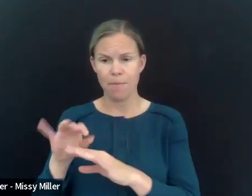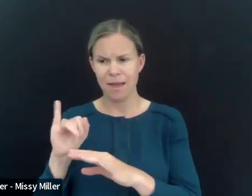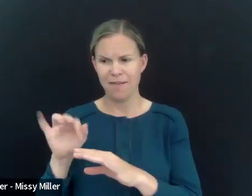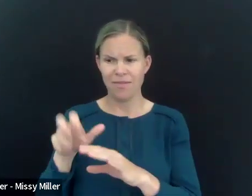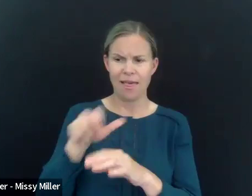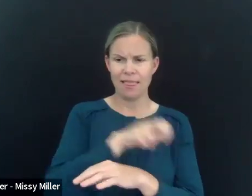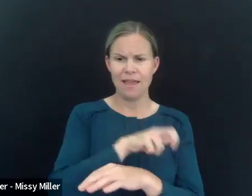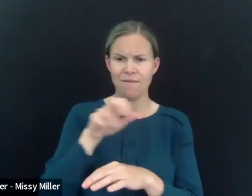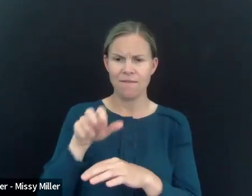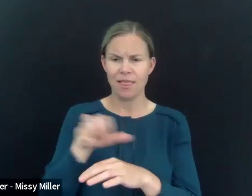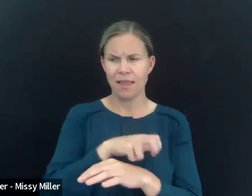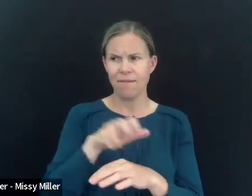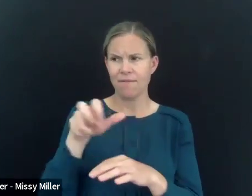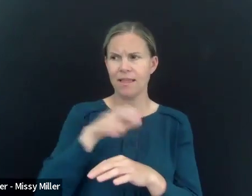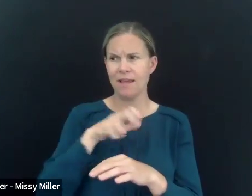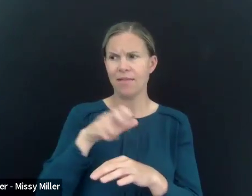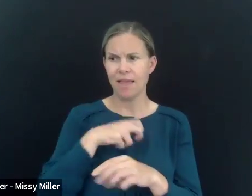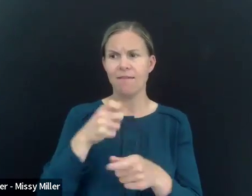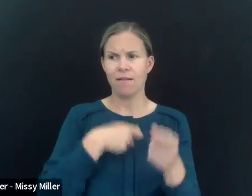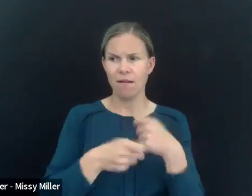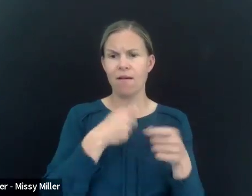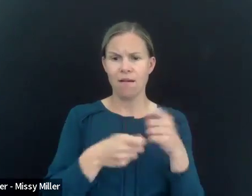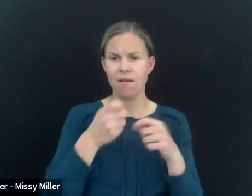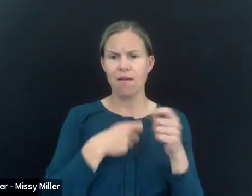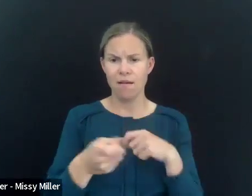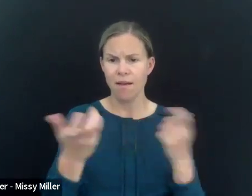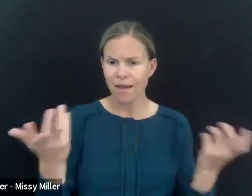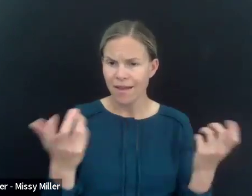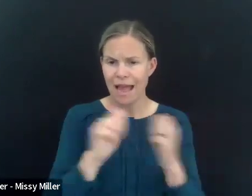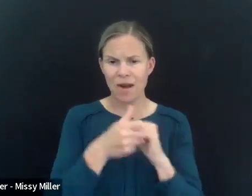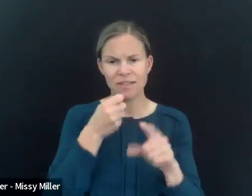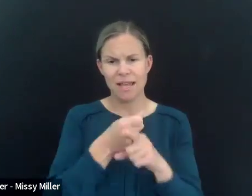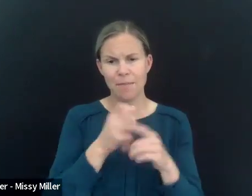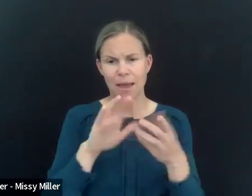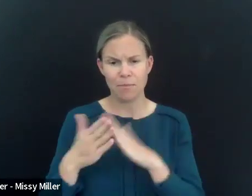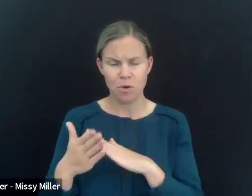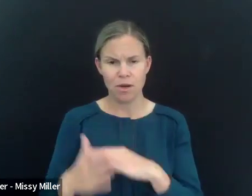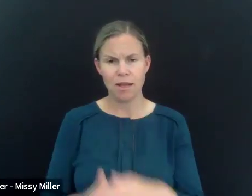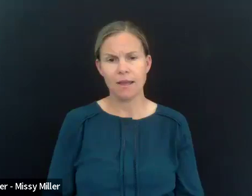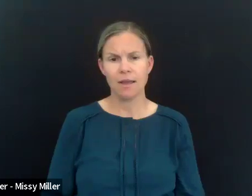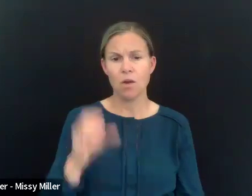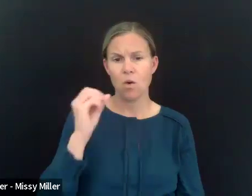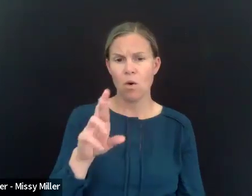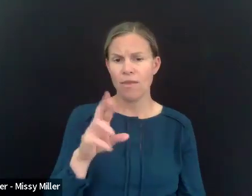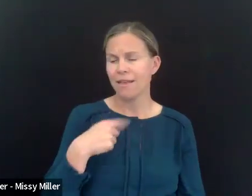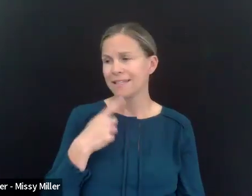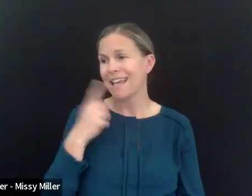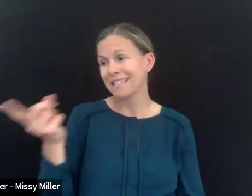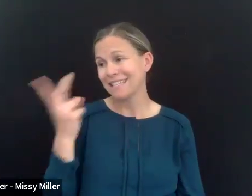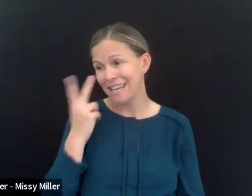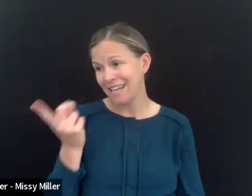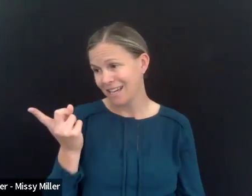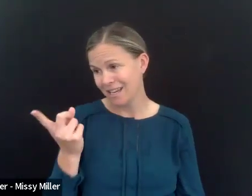does it mean? And really what's the impact on community when that happens? Or, our opposition saying like, see, told you that doesn't